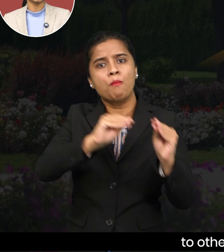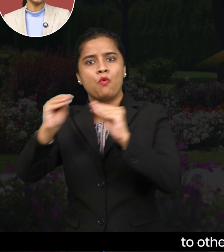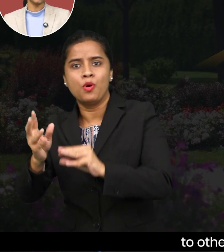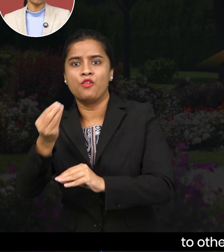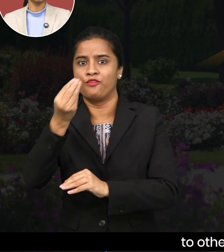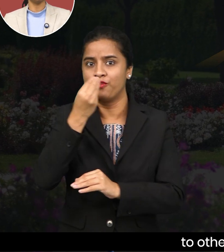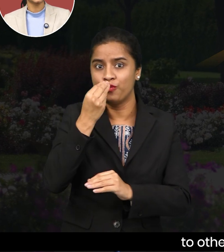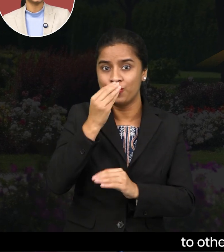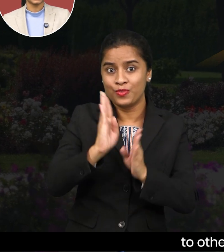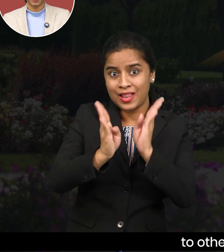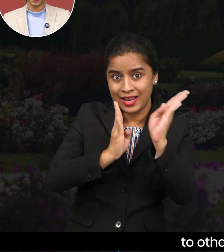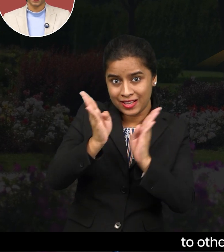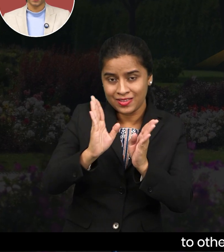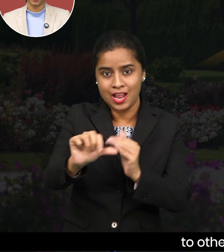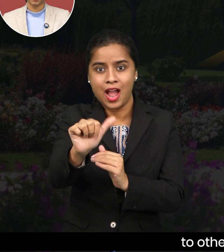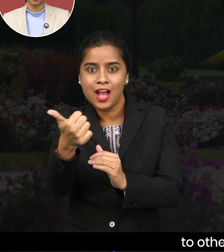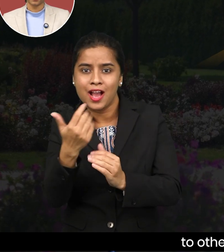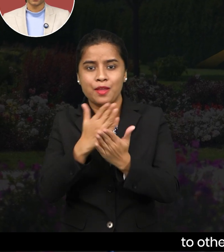other parts of the plant.